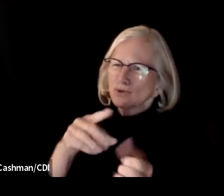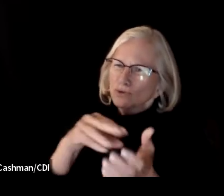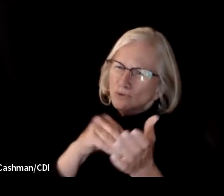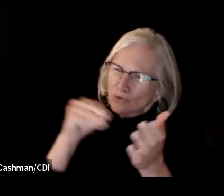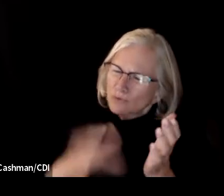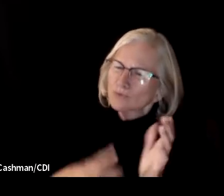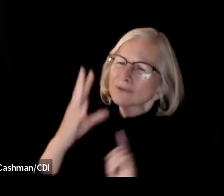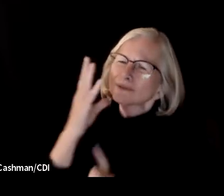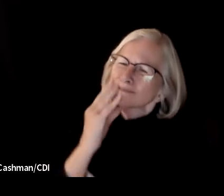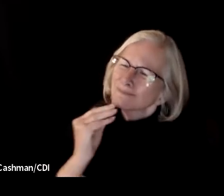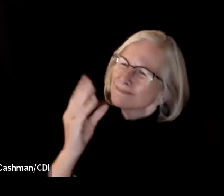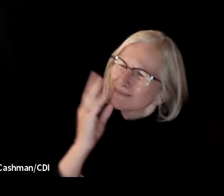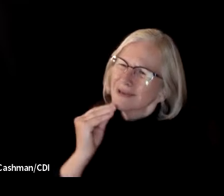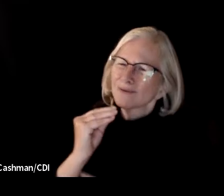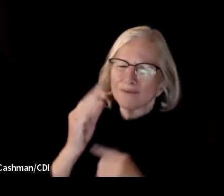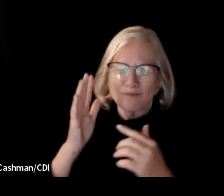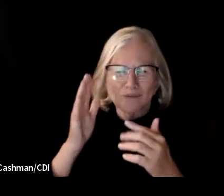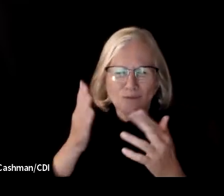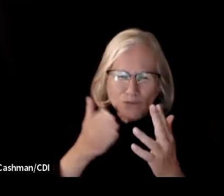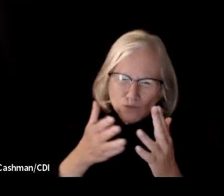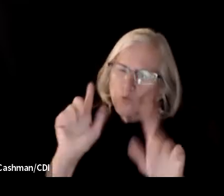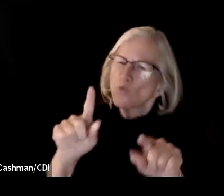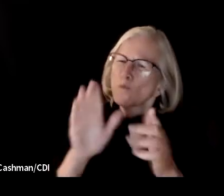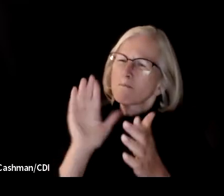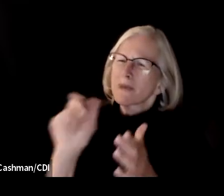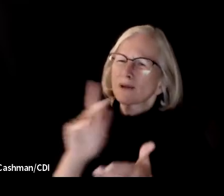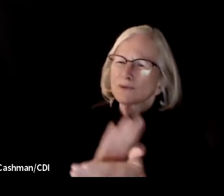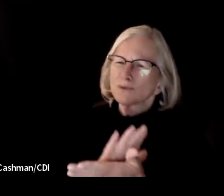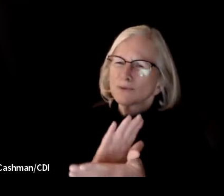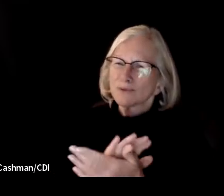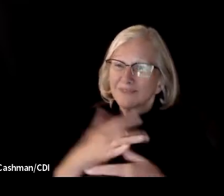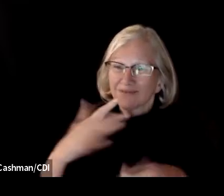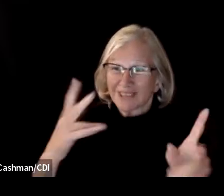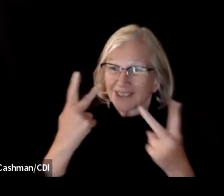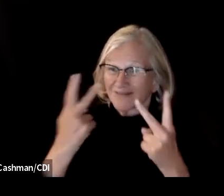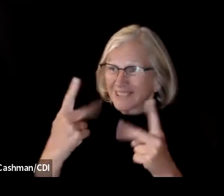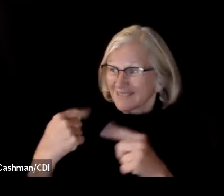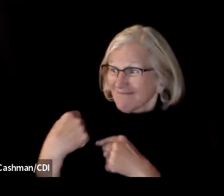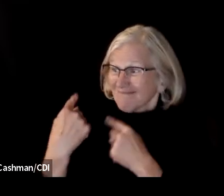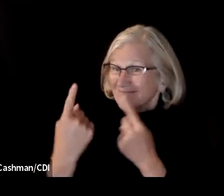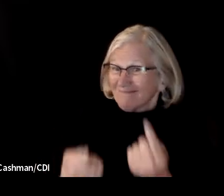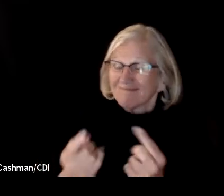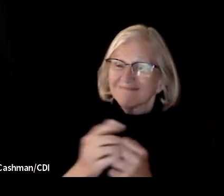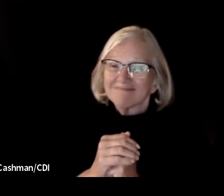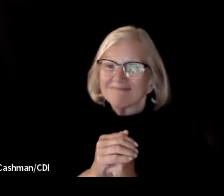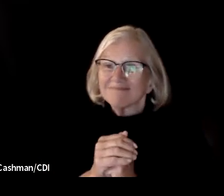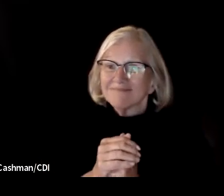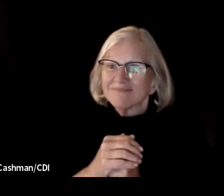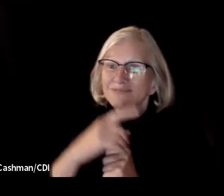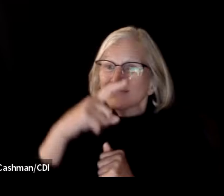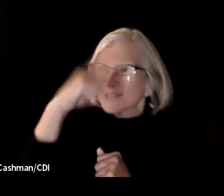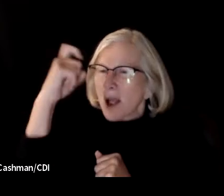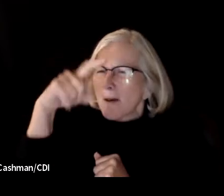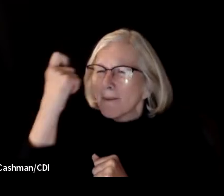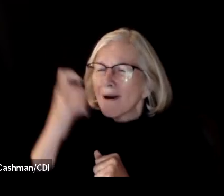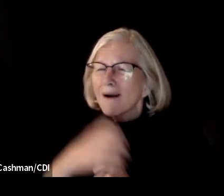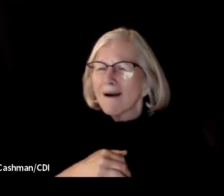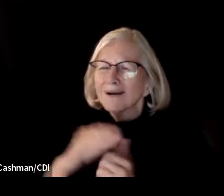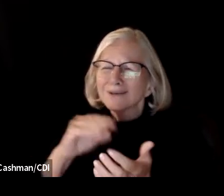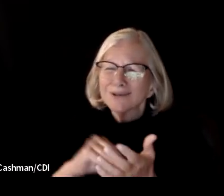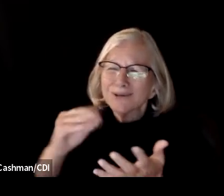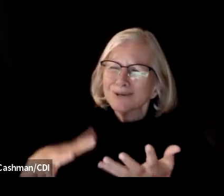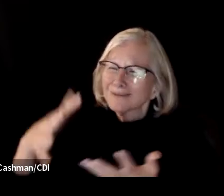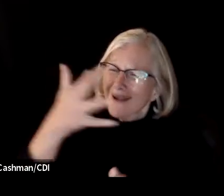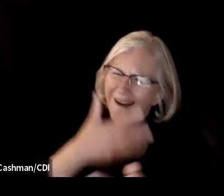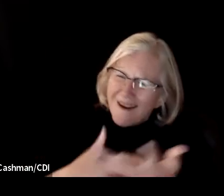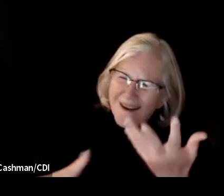seen our students participate in some of the hands-on activities and learning experiences that they may have missed out on last year, and I'm excited to see that continue into